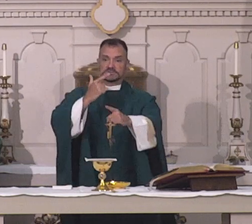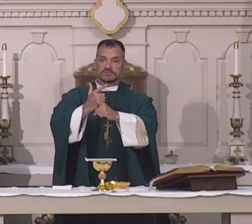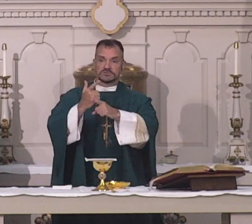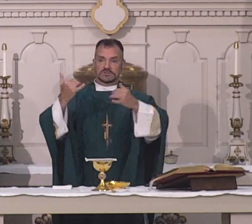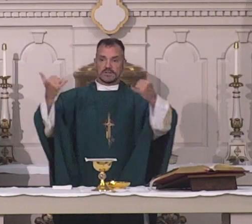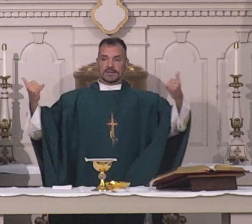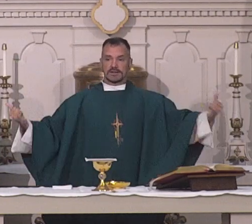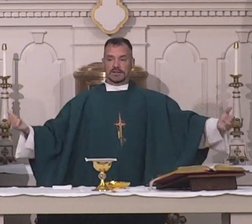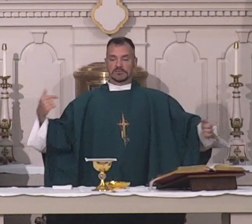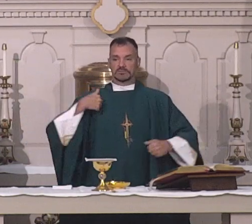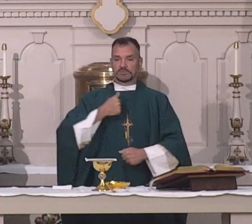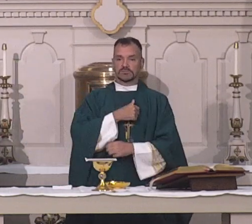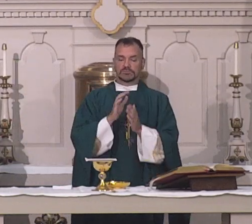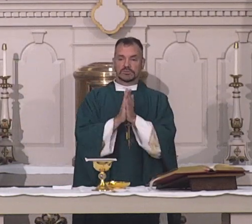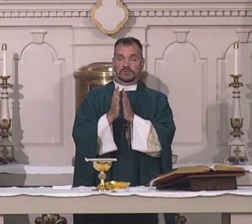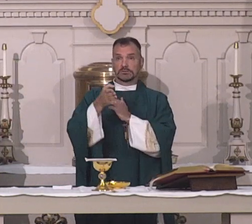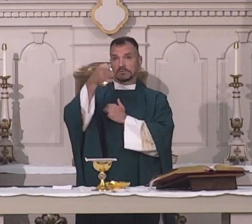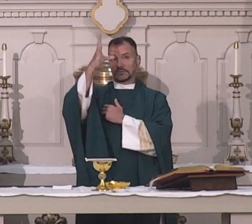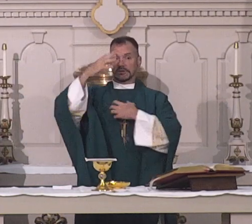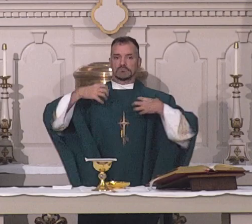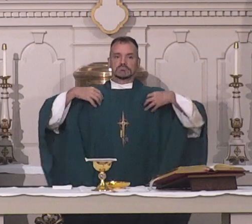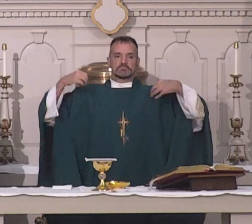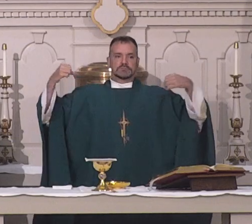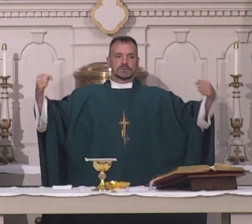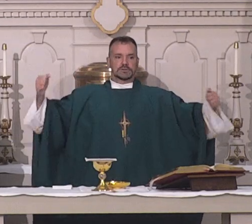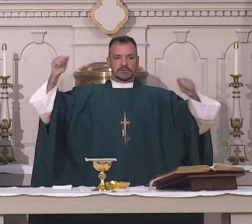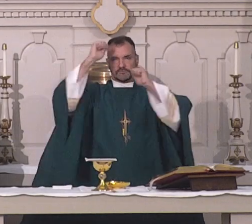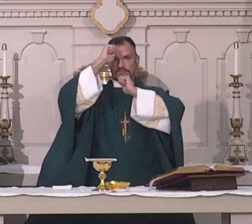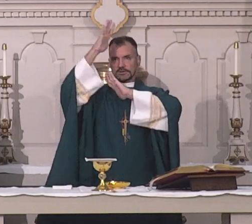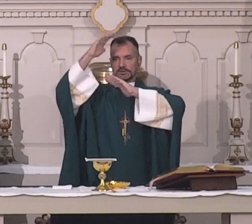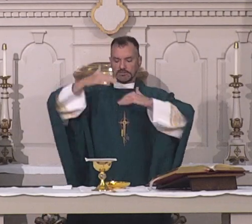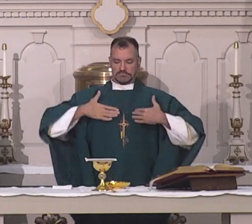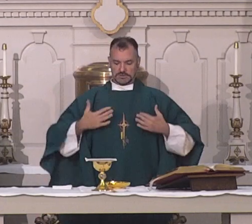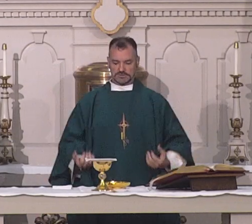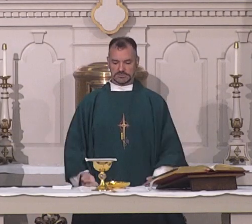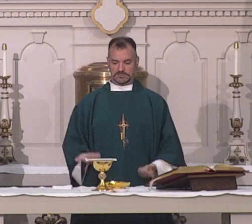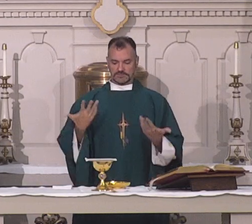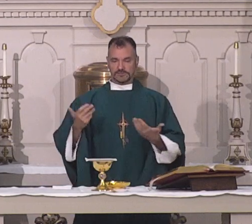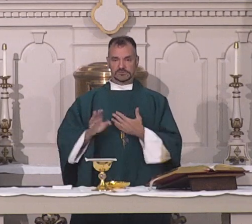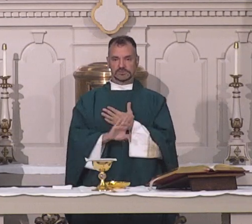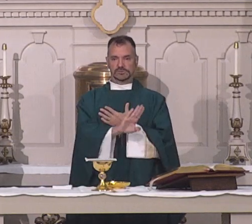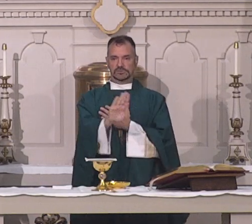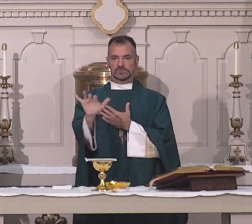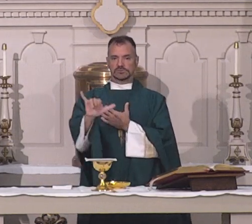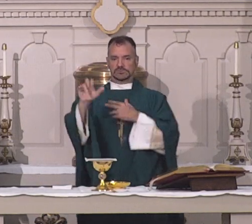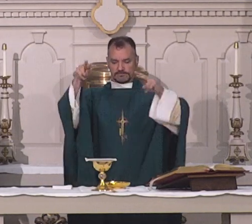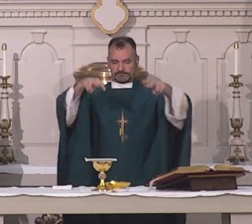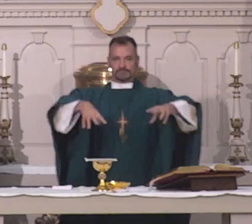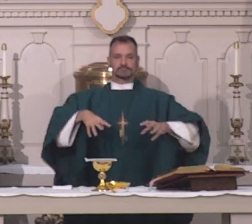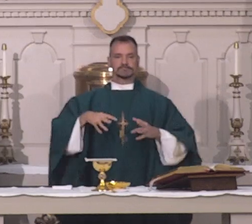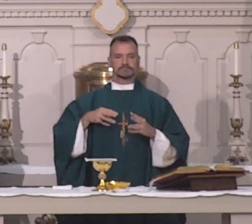Pray, brothers and sisters, that my sacrifice and yours may be acceptable to God, the Almighty Father.